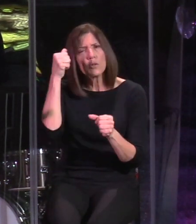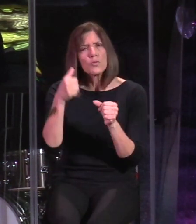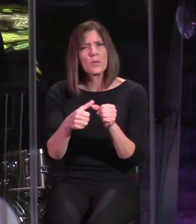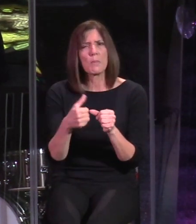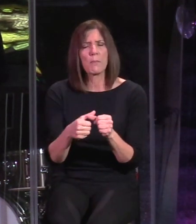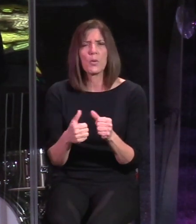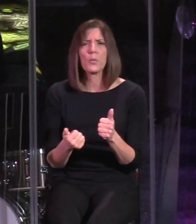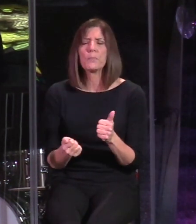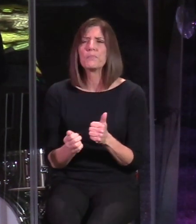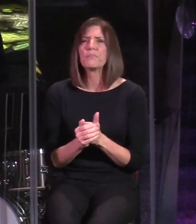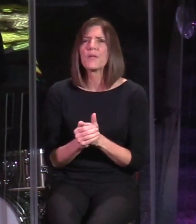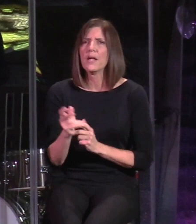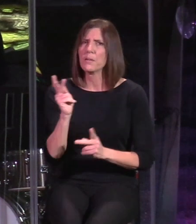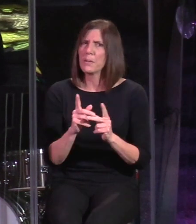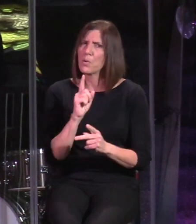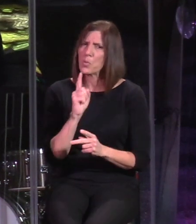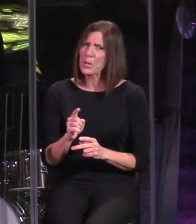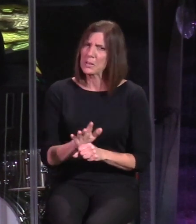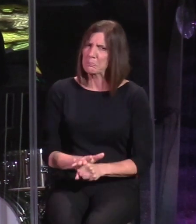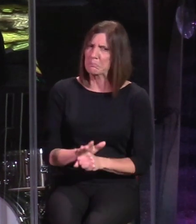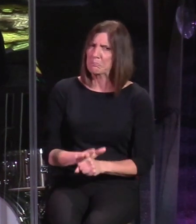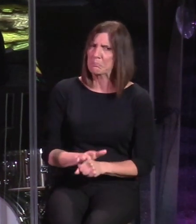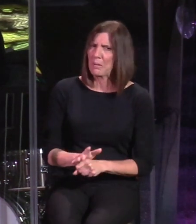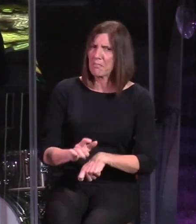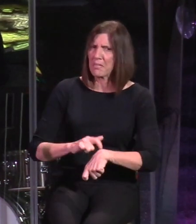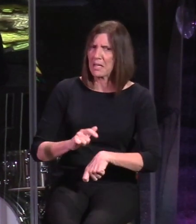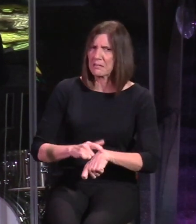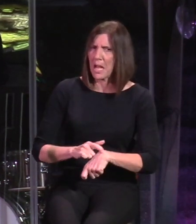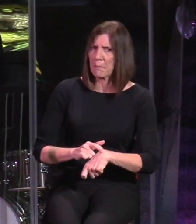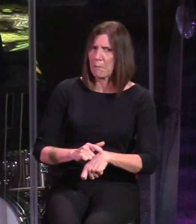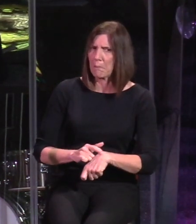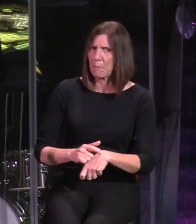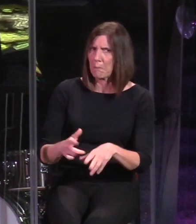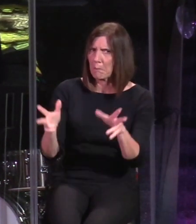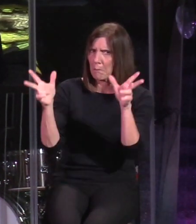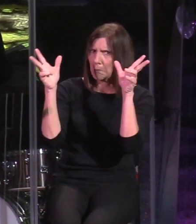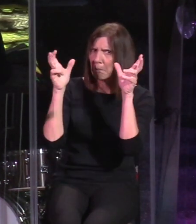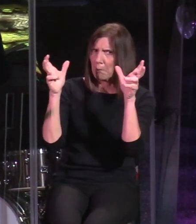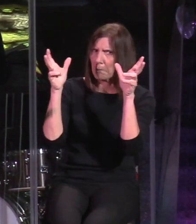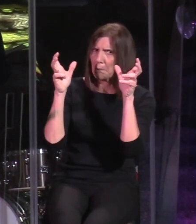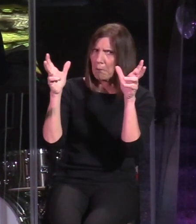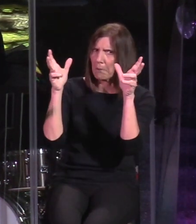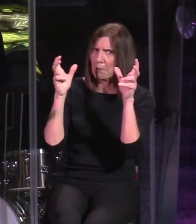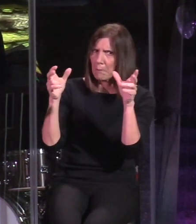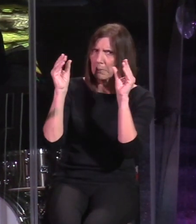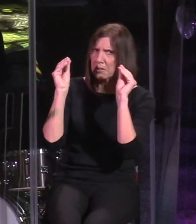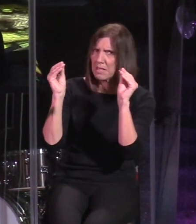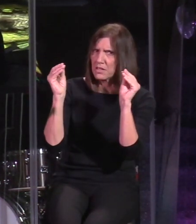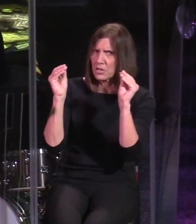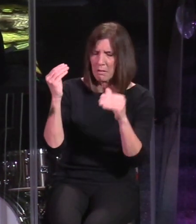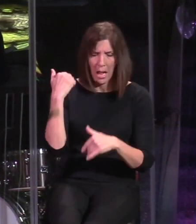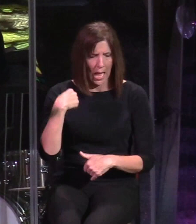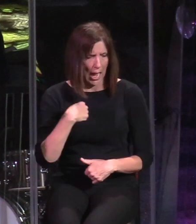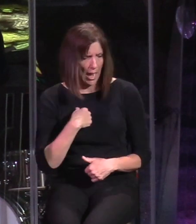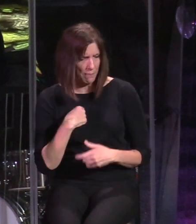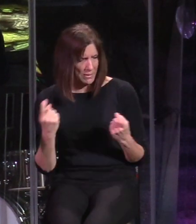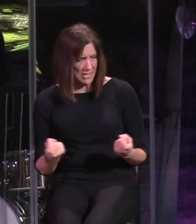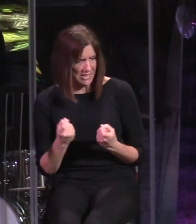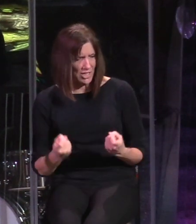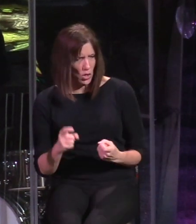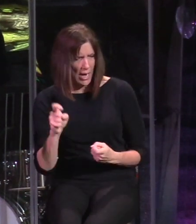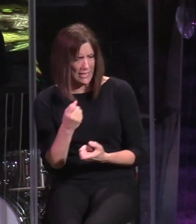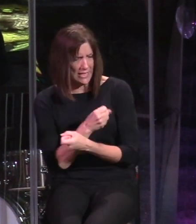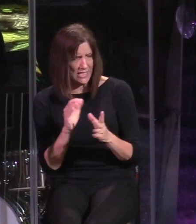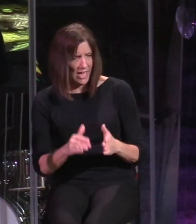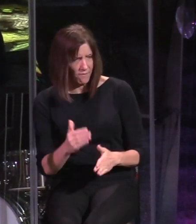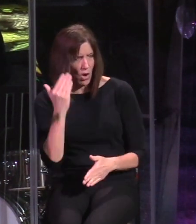tension that the people were under when they were hearing this being taught. Because they know we are sinners and we need a Savior. Keep that in mind as we